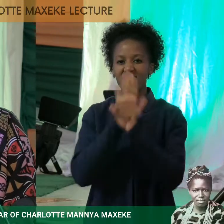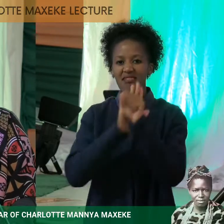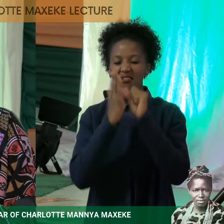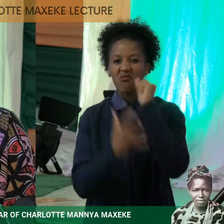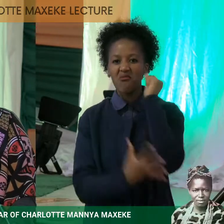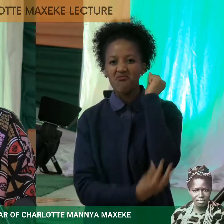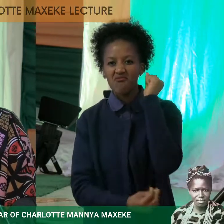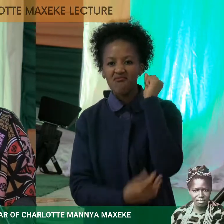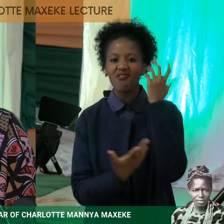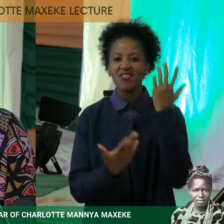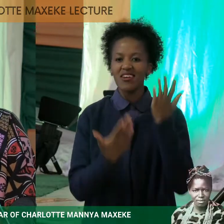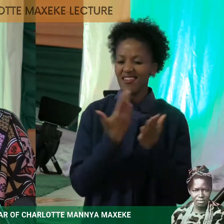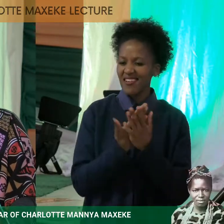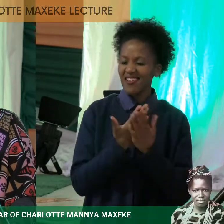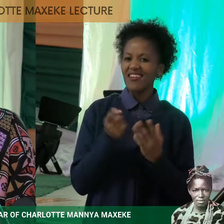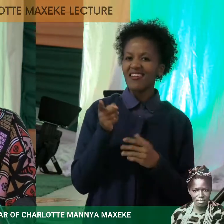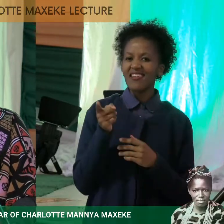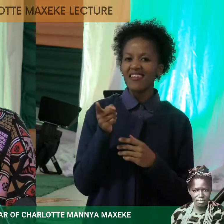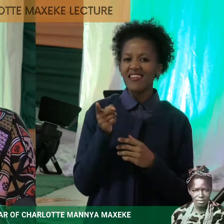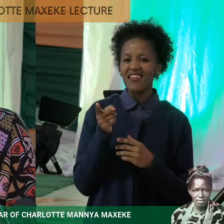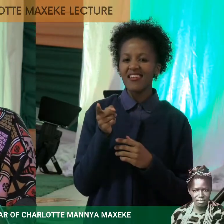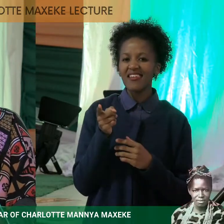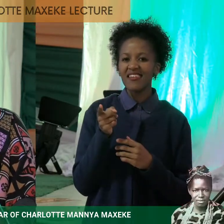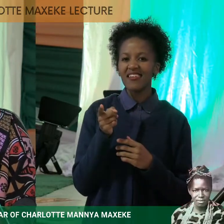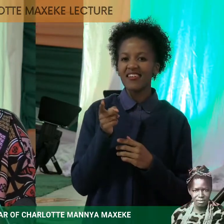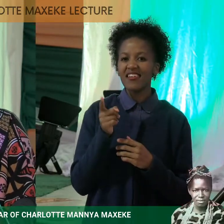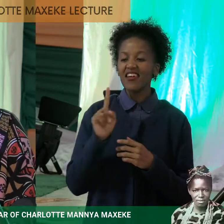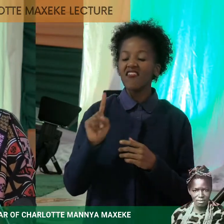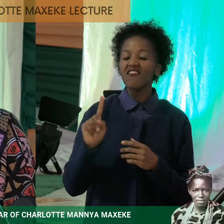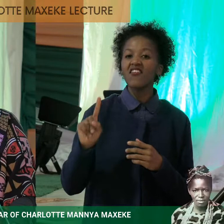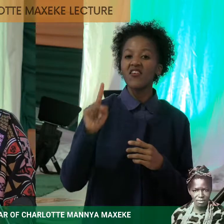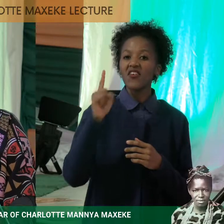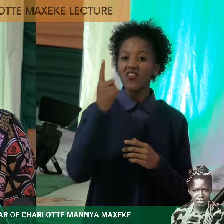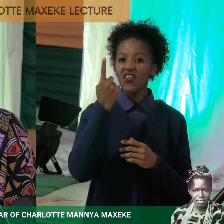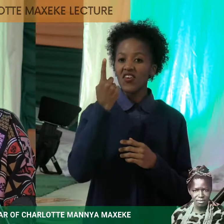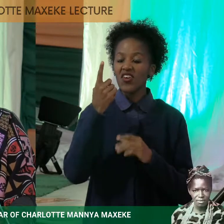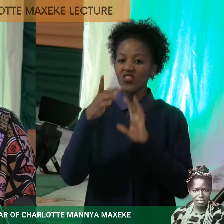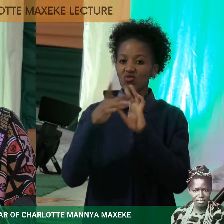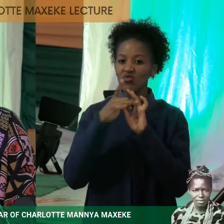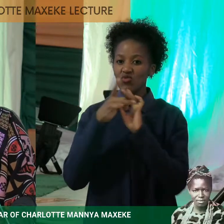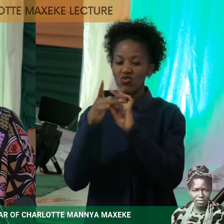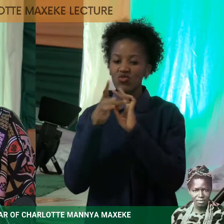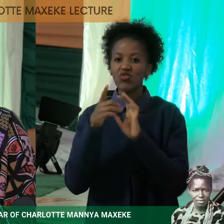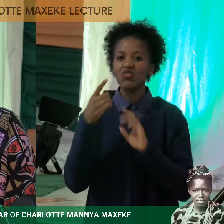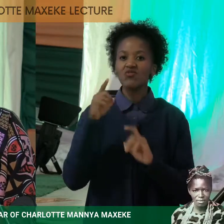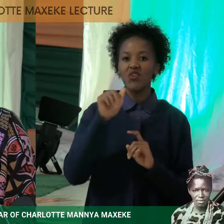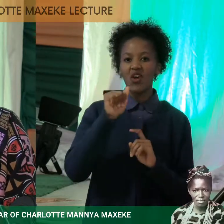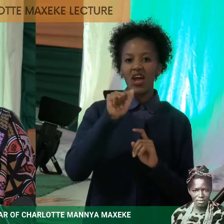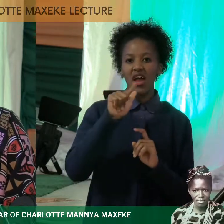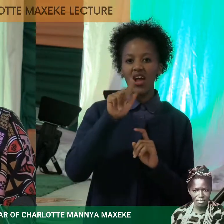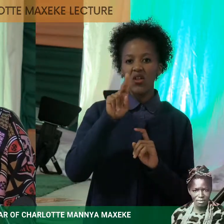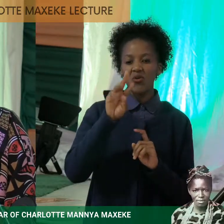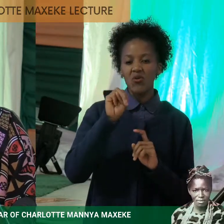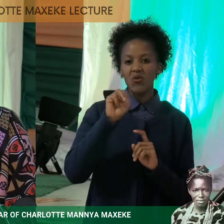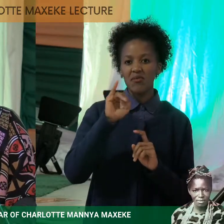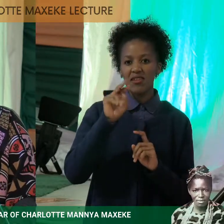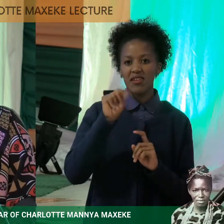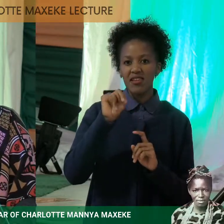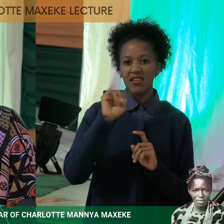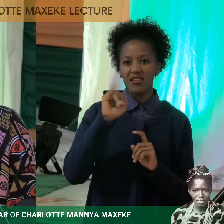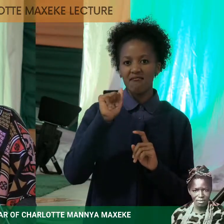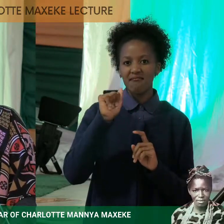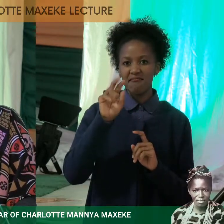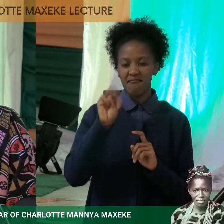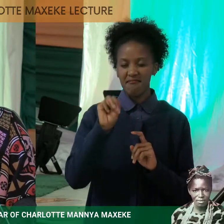be counted among the first cohort of alumni at a prestigious